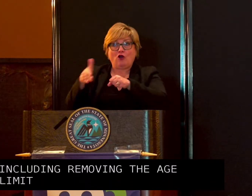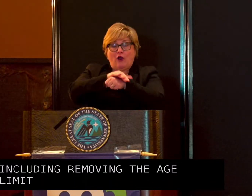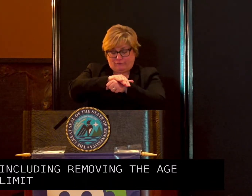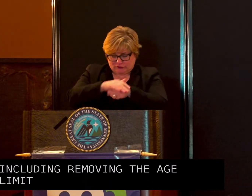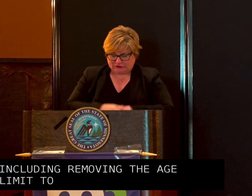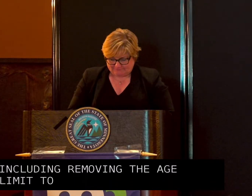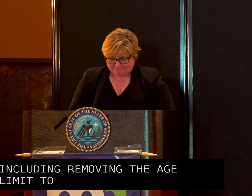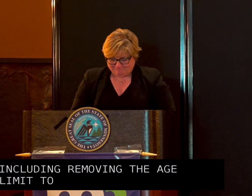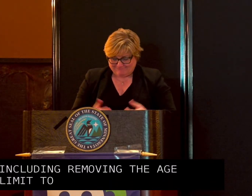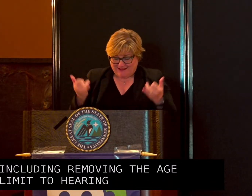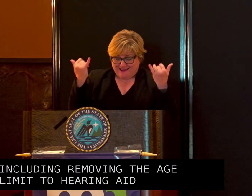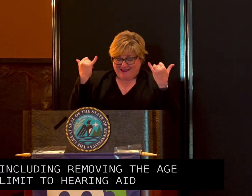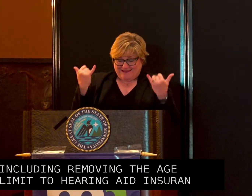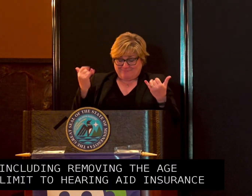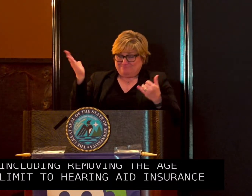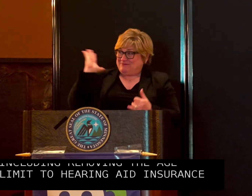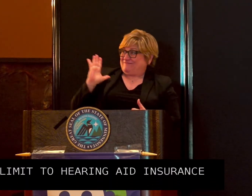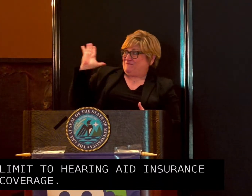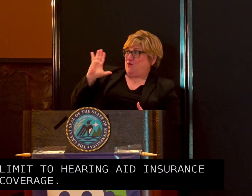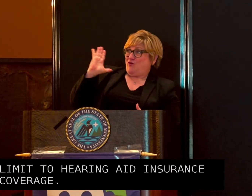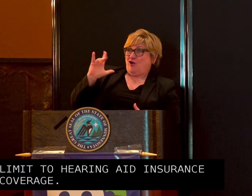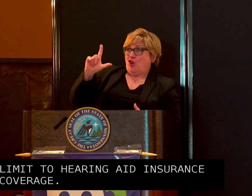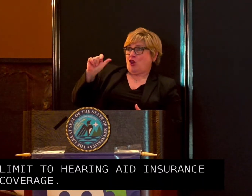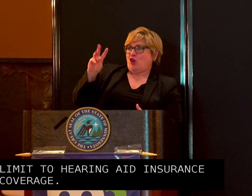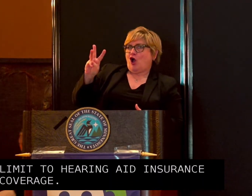insurance coverage.